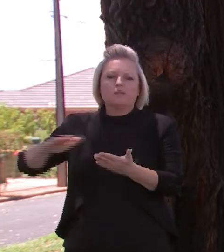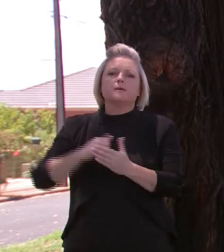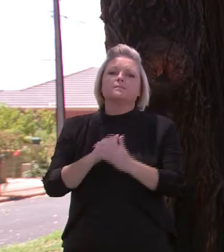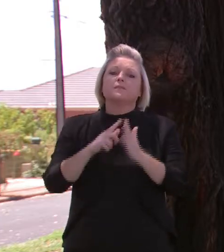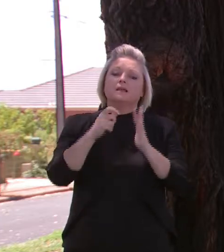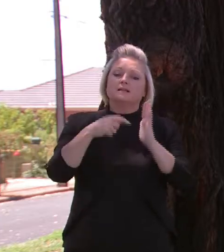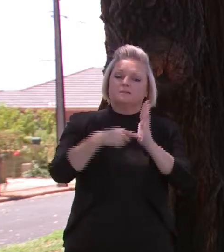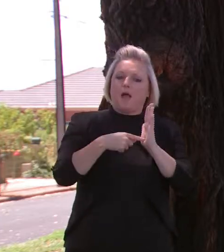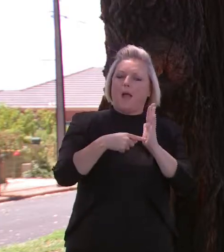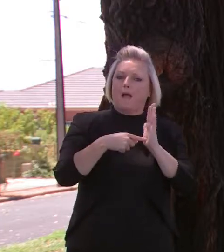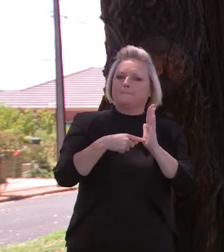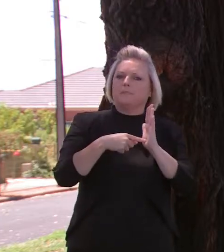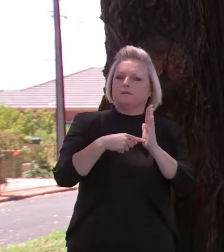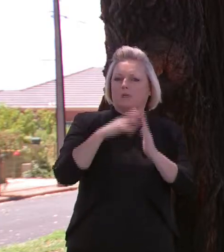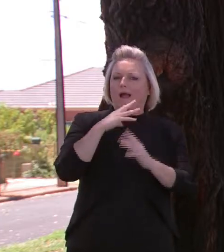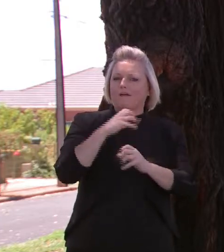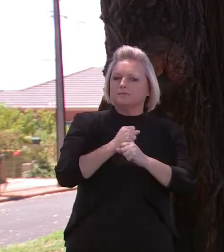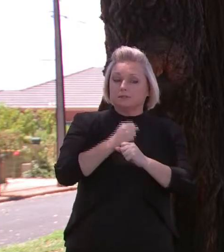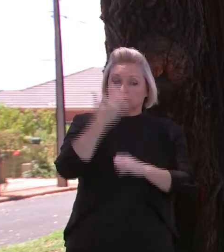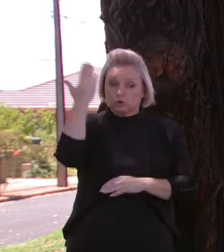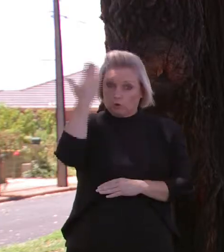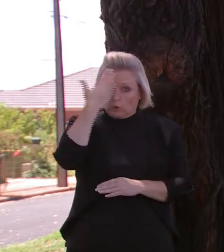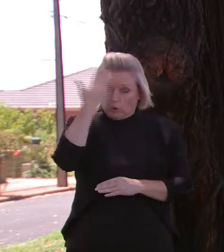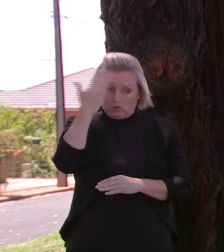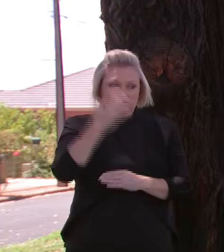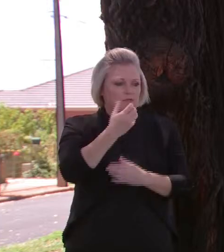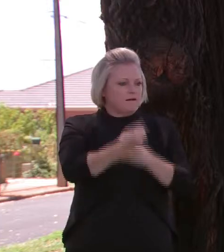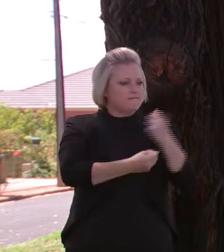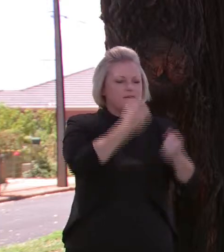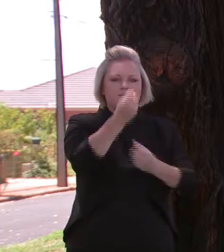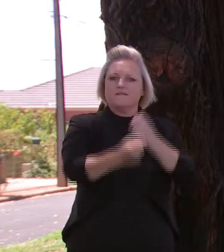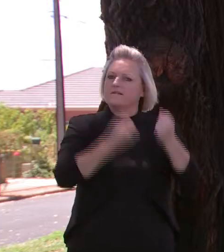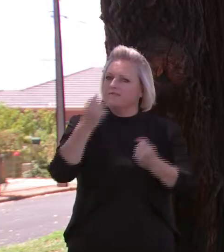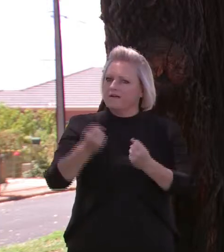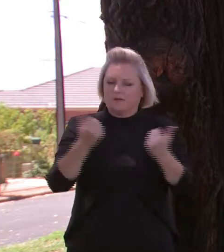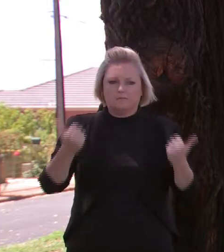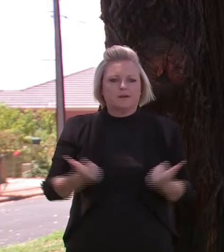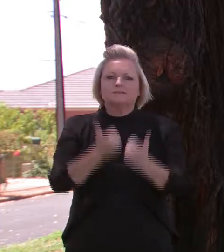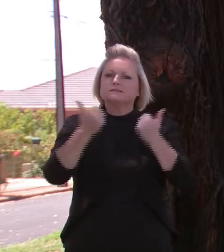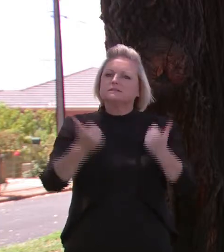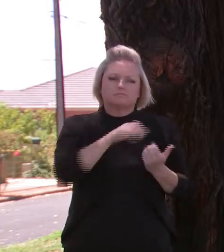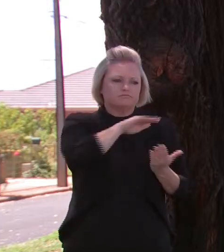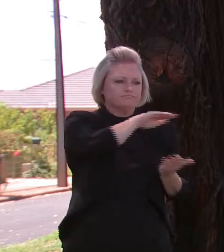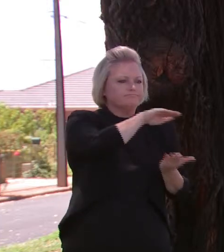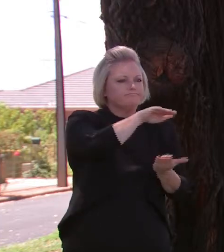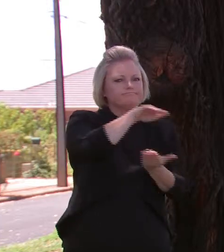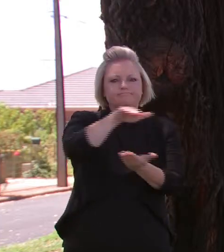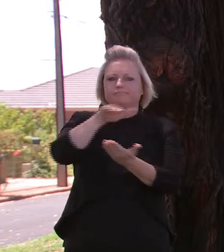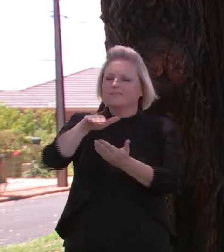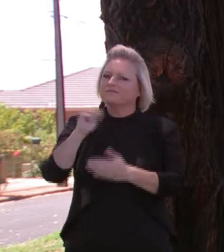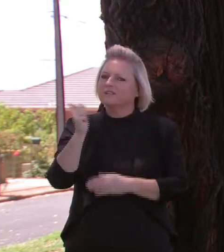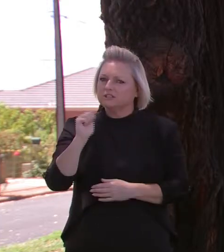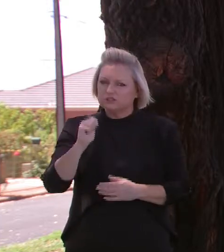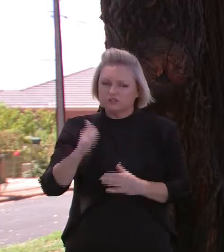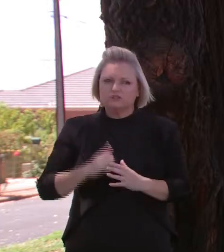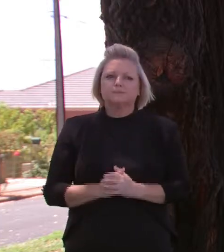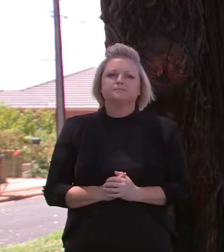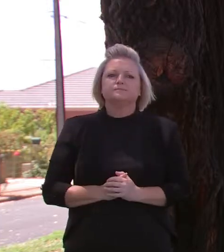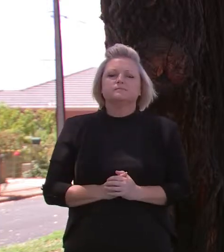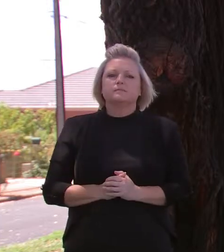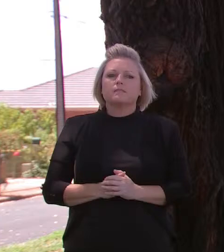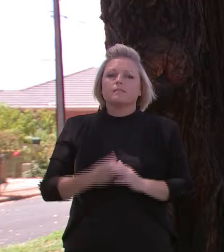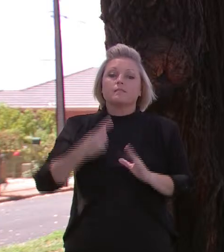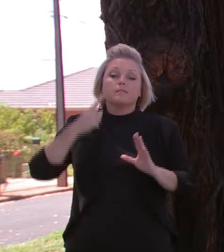Education sites, my understanding is that they've got those masks in place, and previously through the pandemic, where